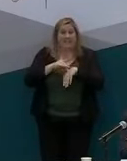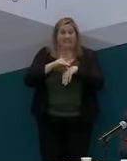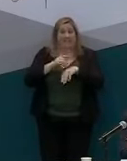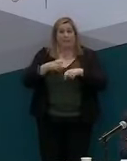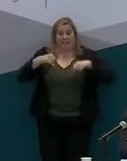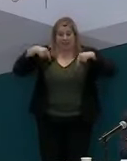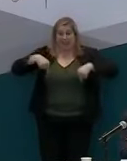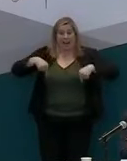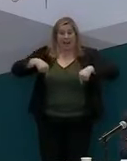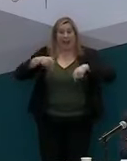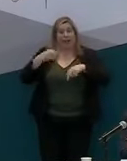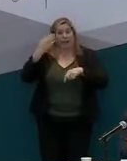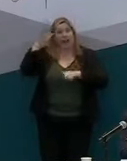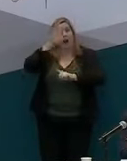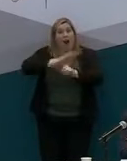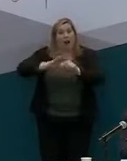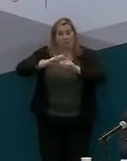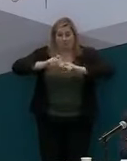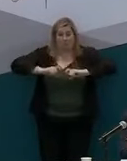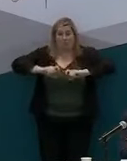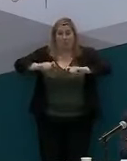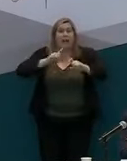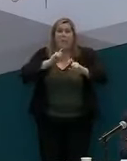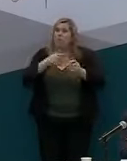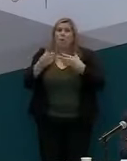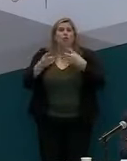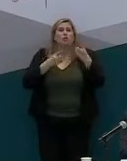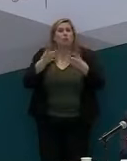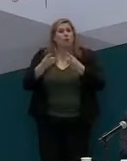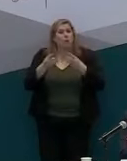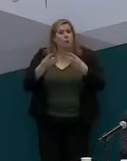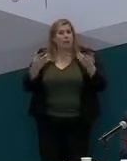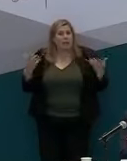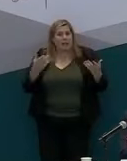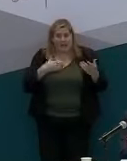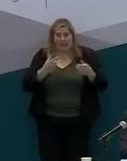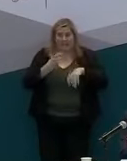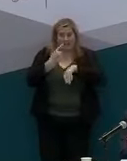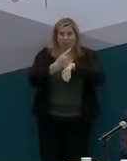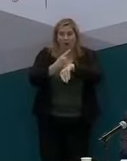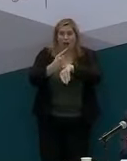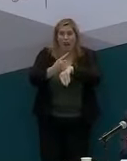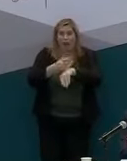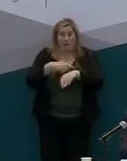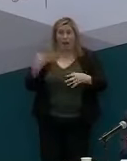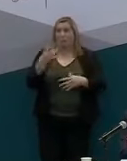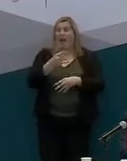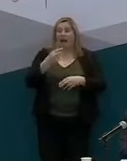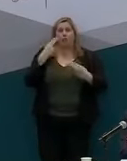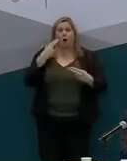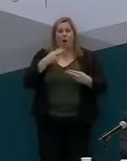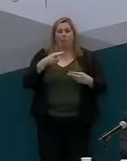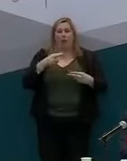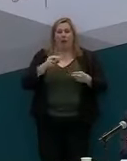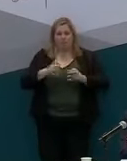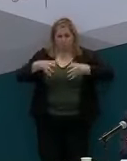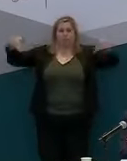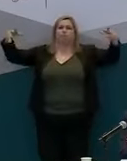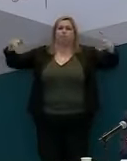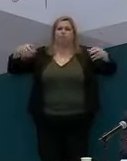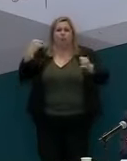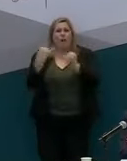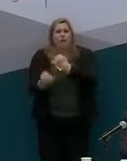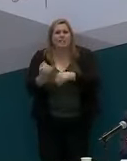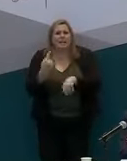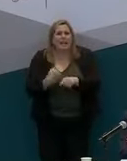But then what do you do? So at some point we do have to get to this discussion